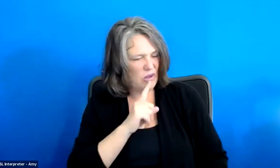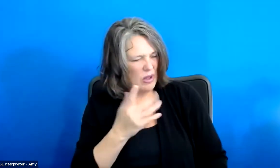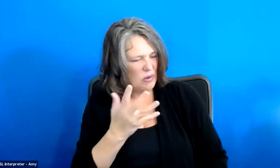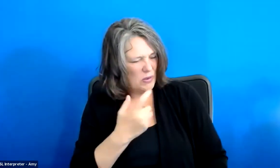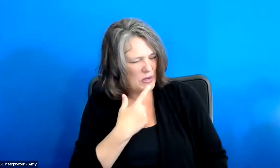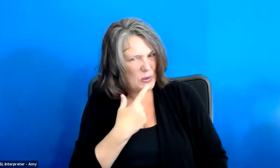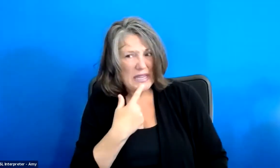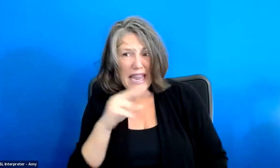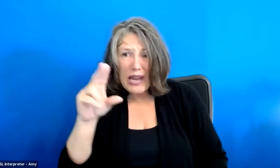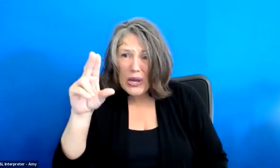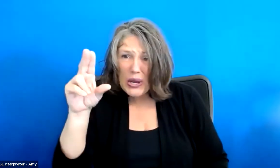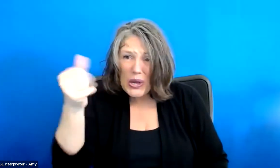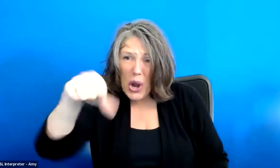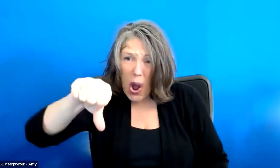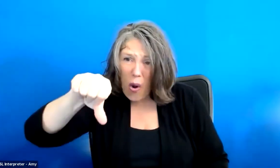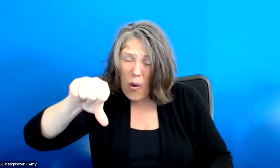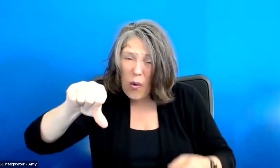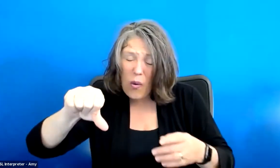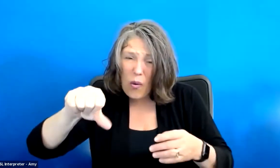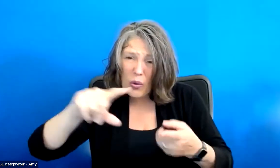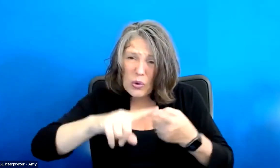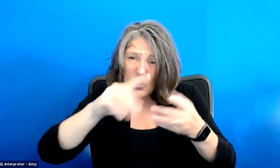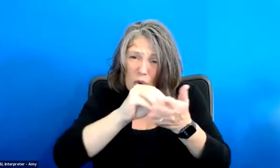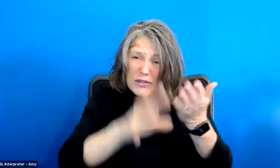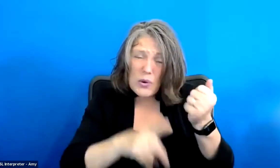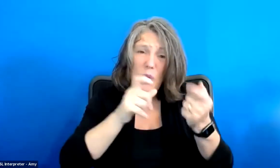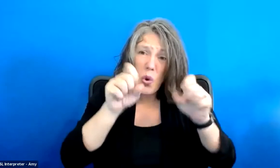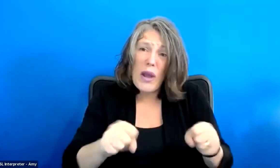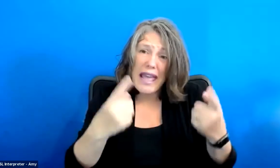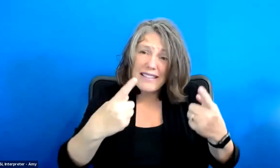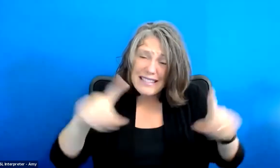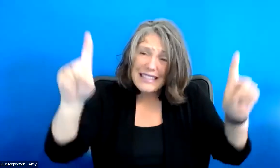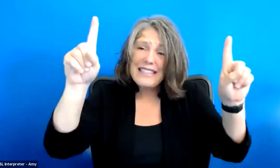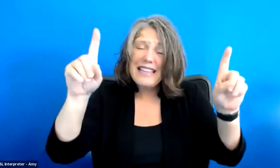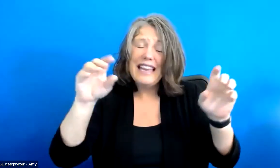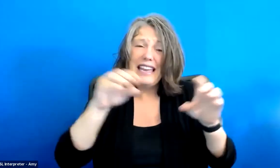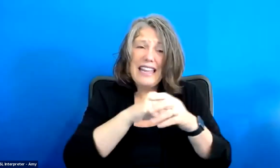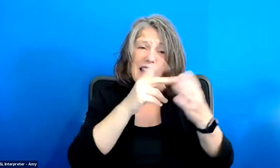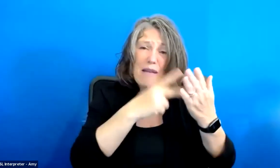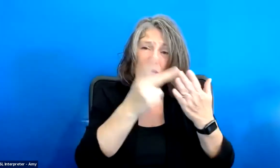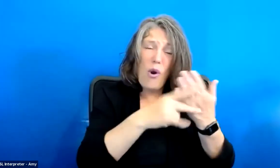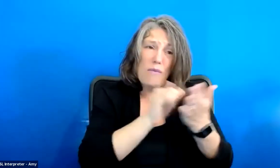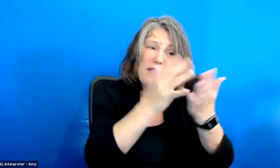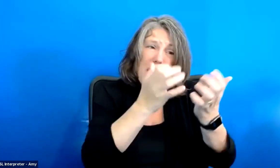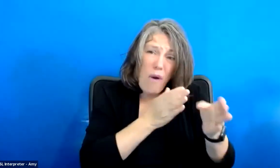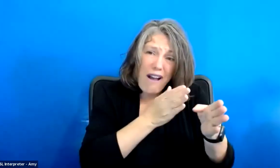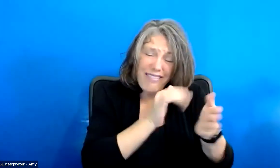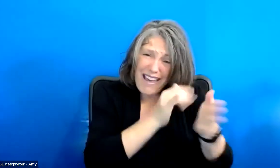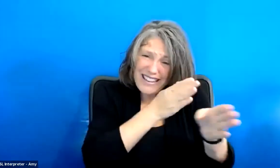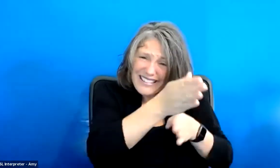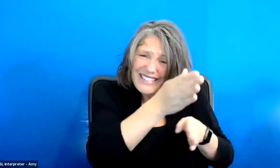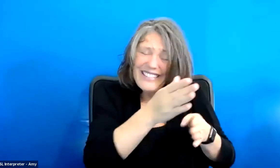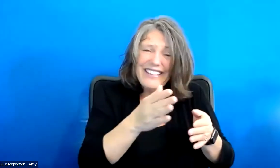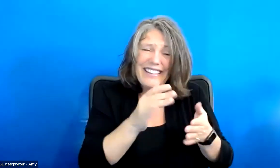say no to a student who can succeed in the program that they want to be in, who